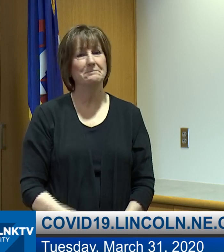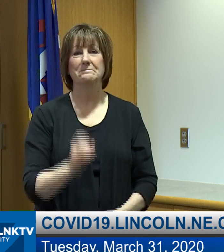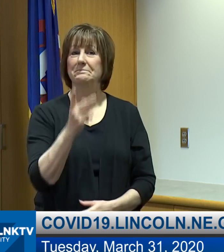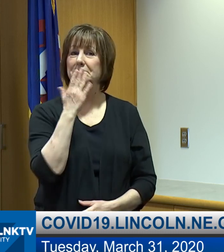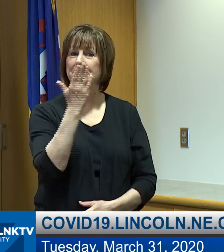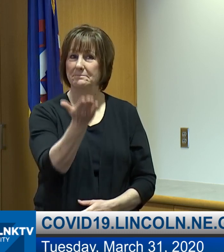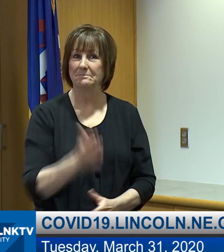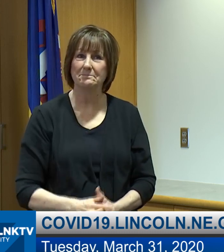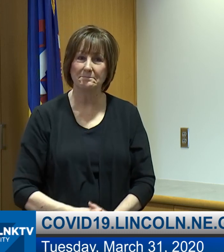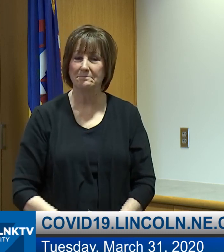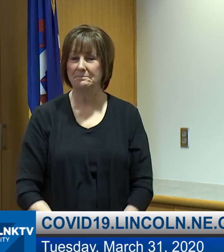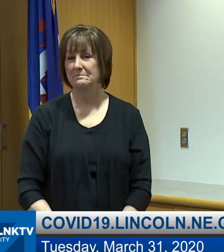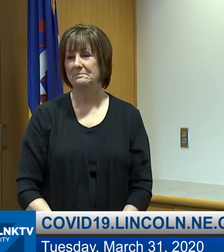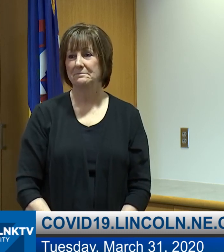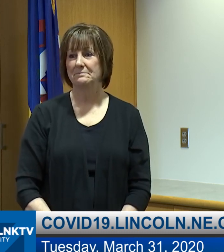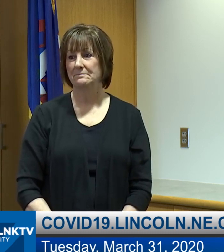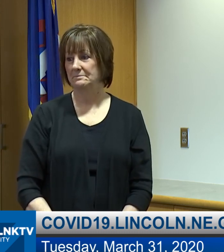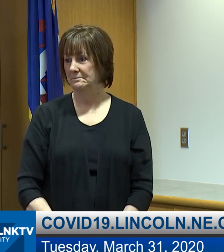Thank you.